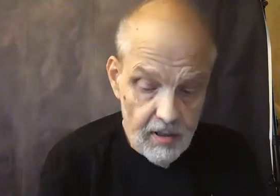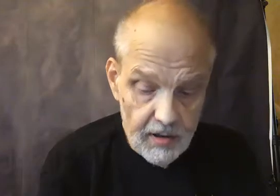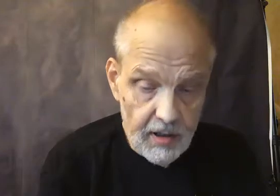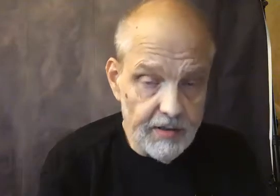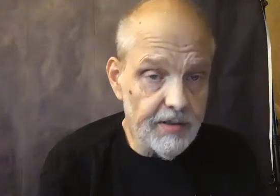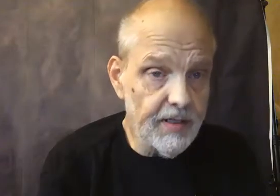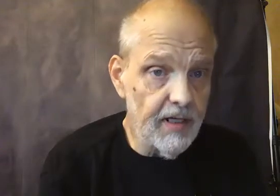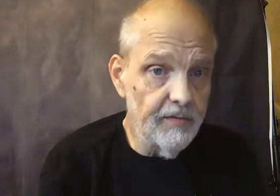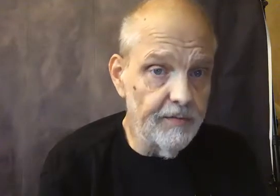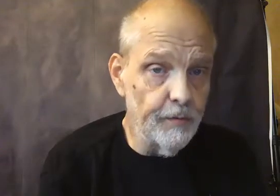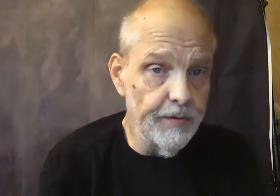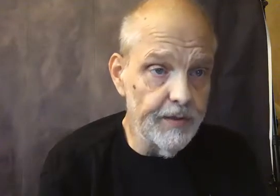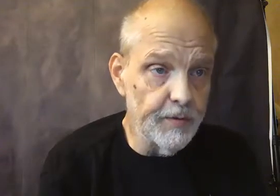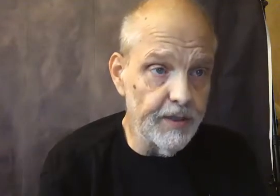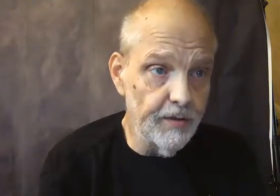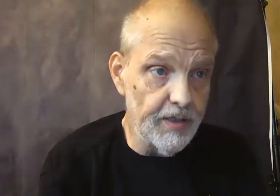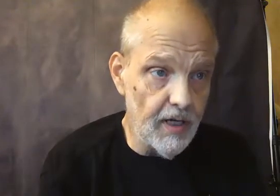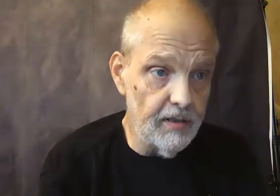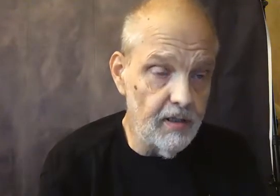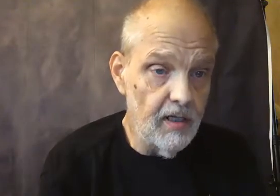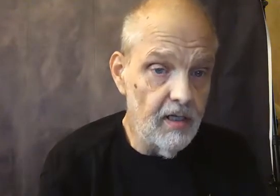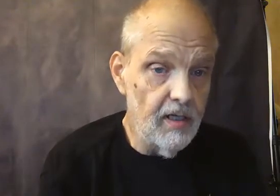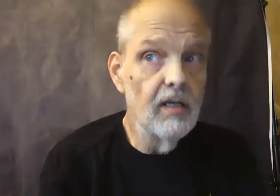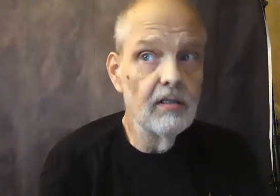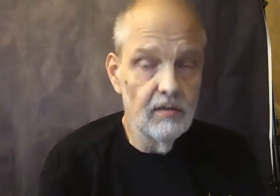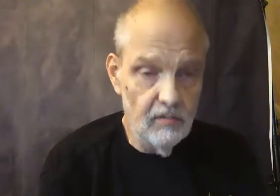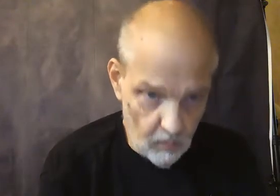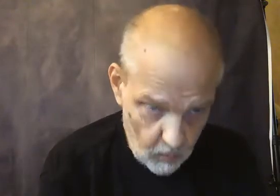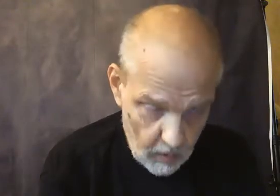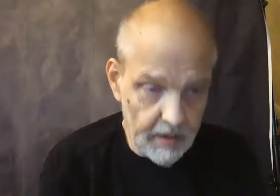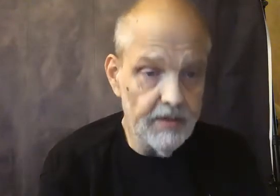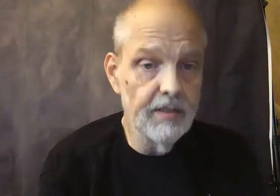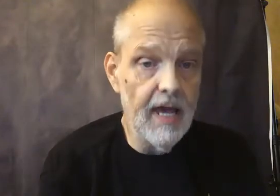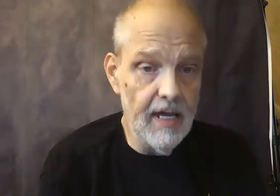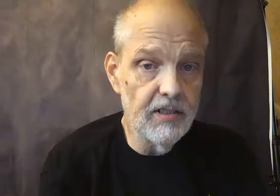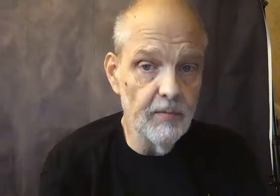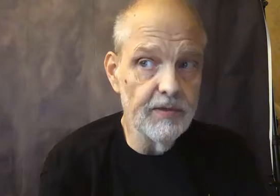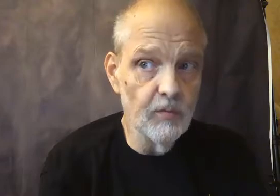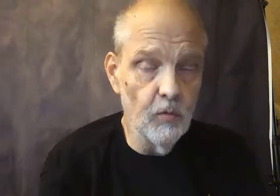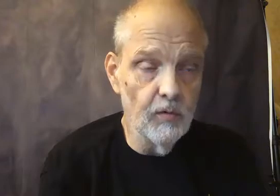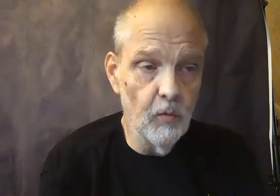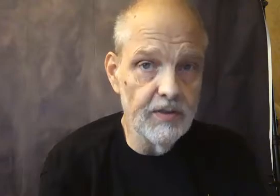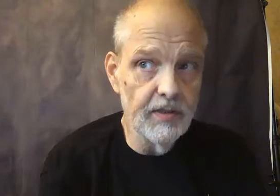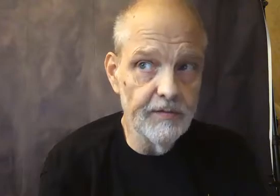That is to say, for this particular sign, what is the hand shape? What's the